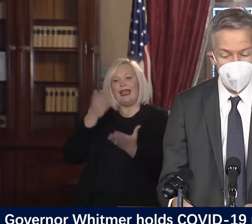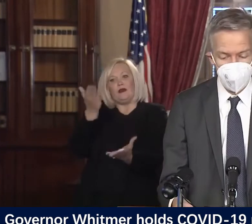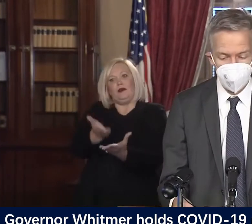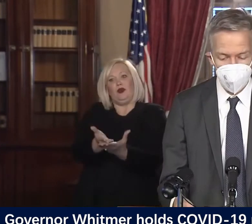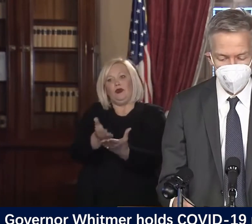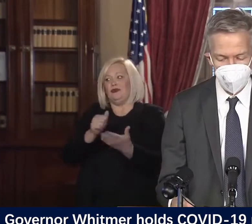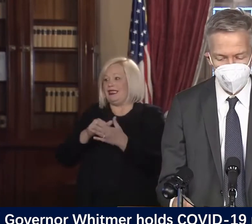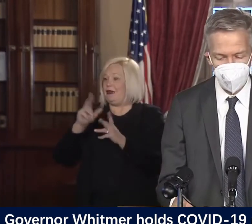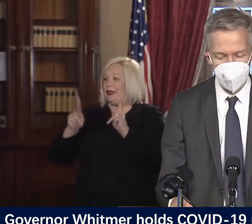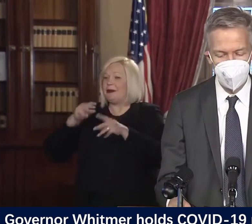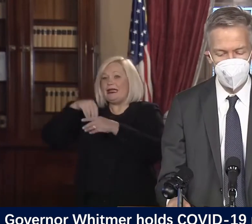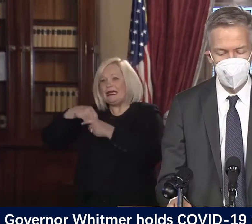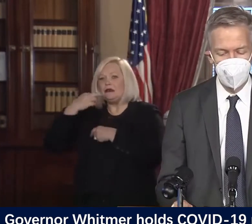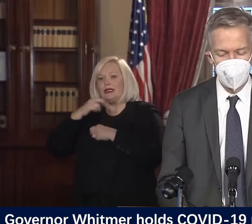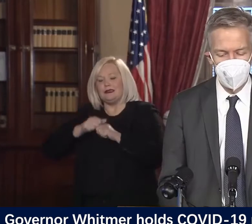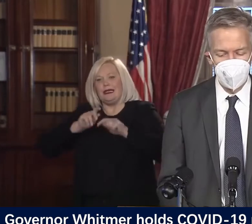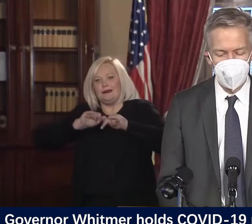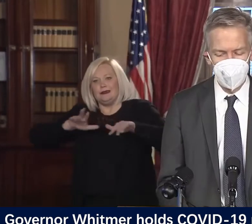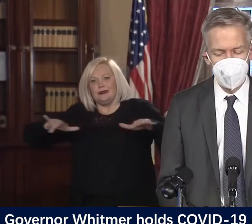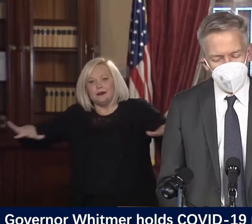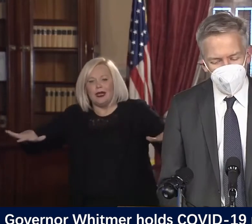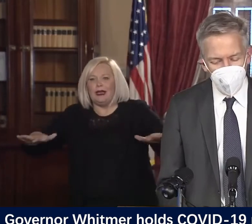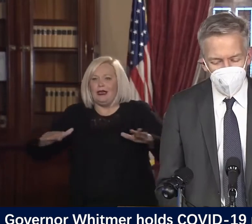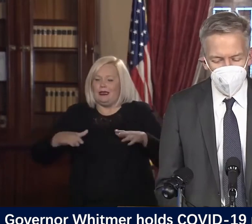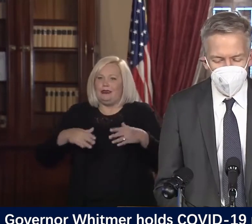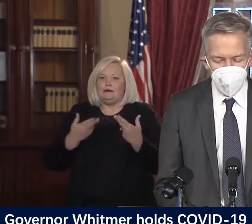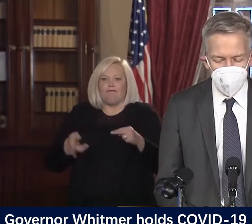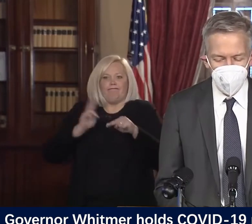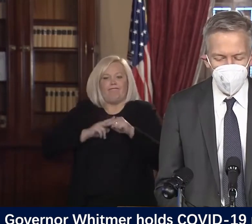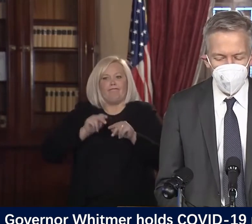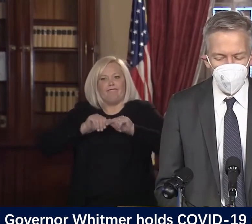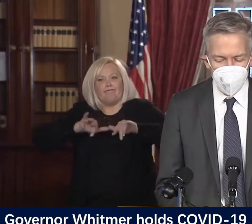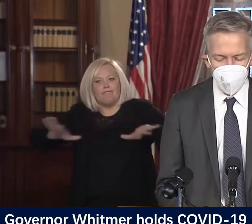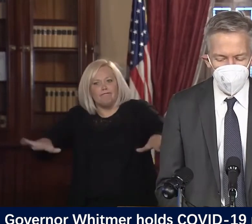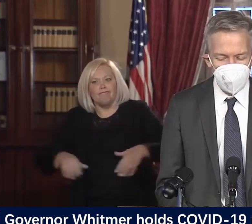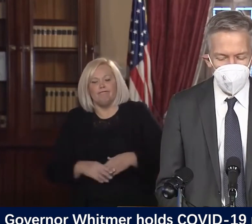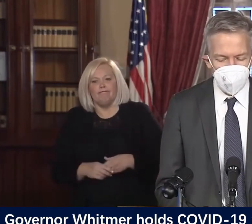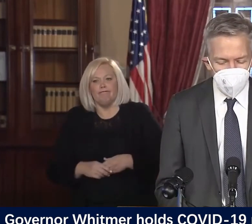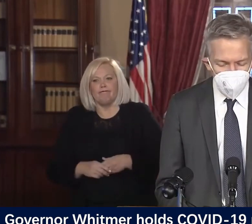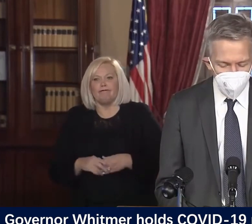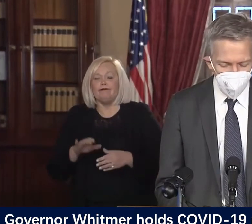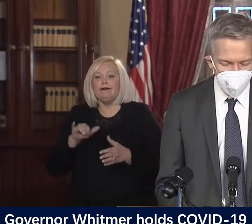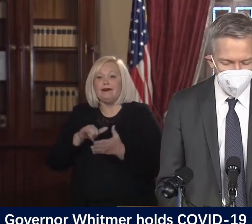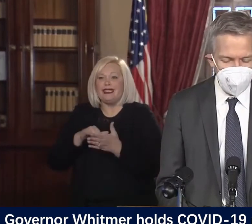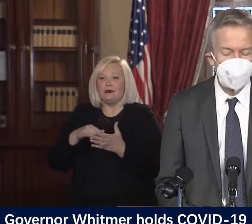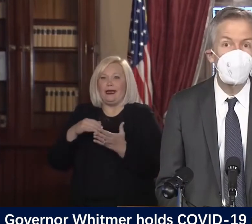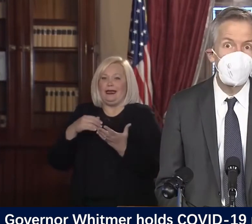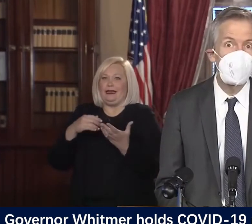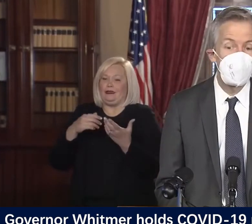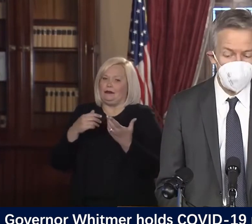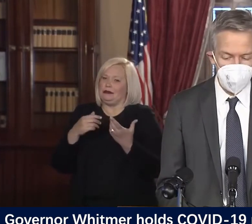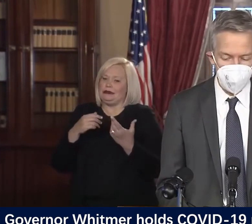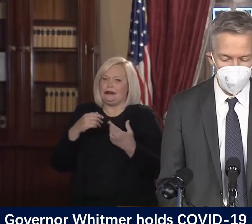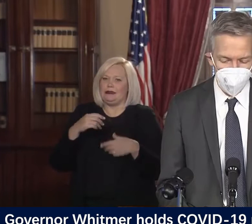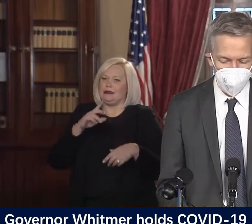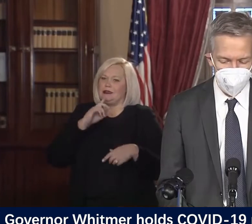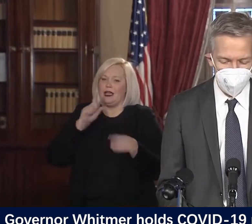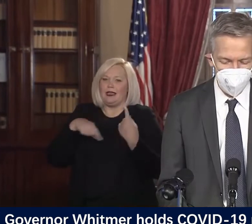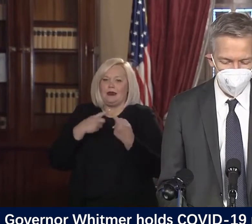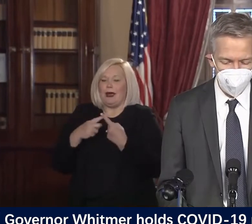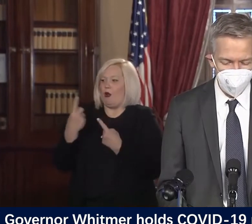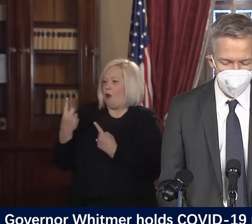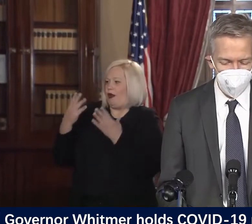and infection levels. This is why the debate over one person at a hearing is a little bit beside the